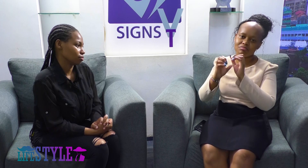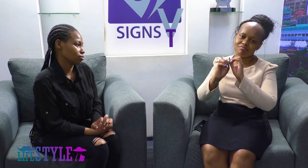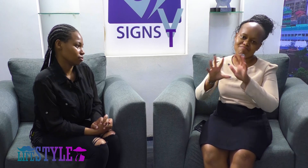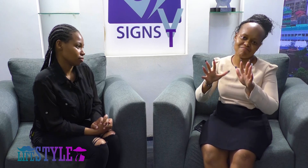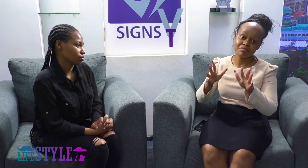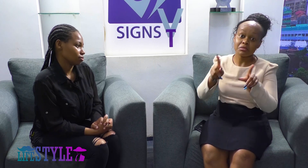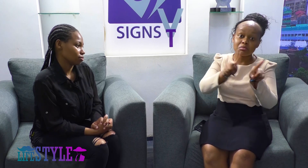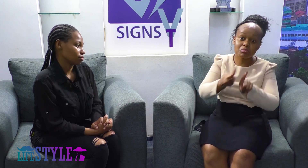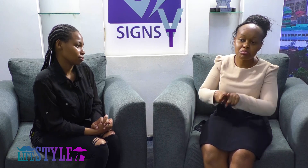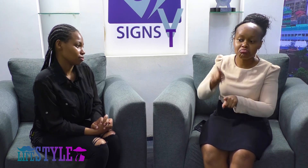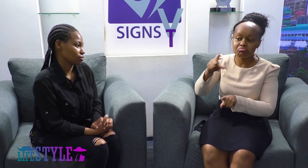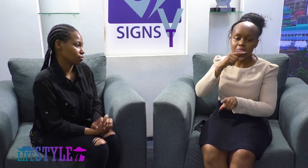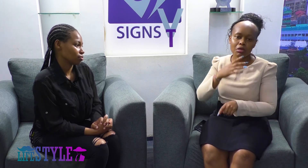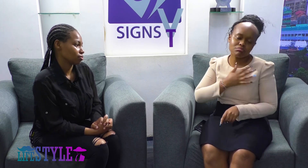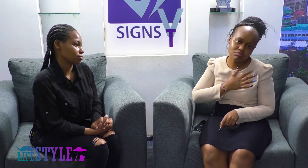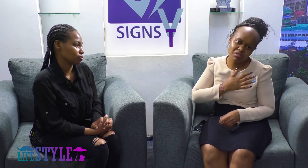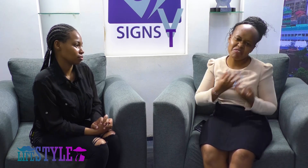I just forgive them and let it slide.